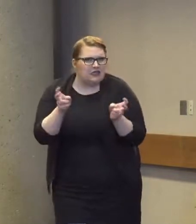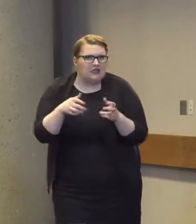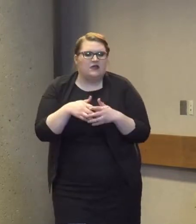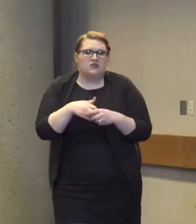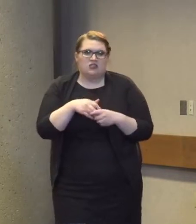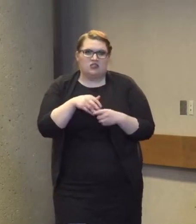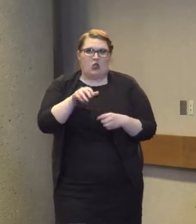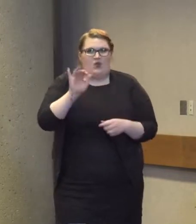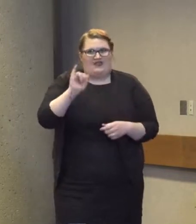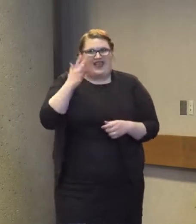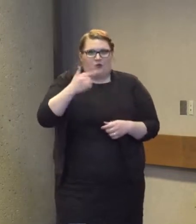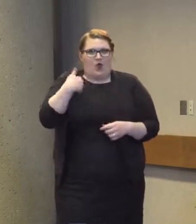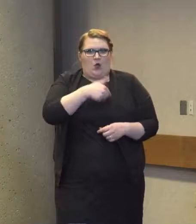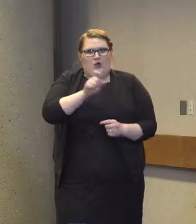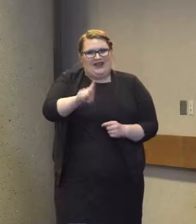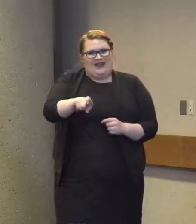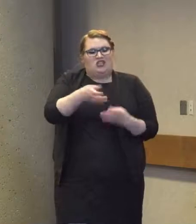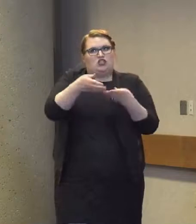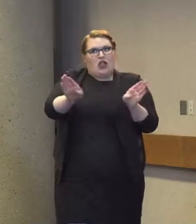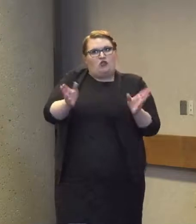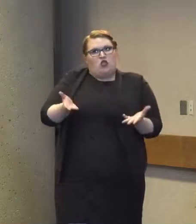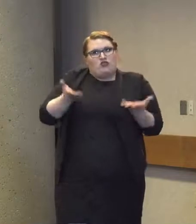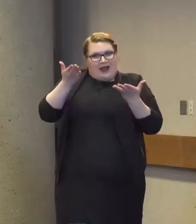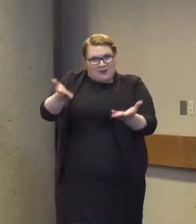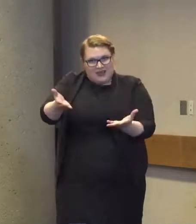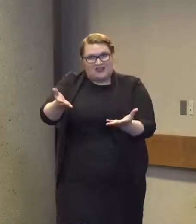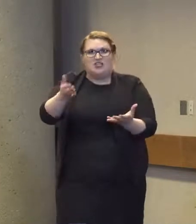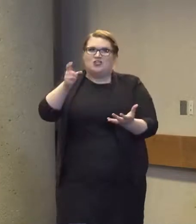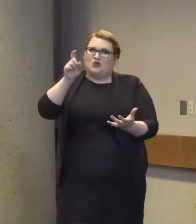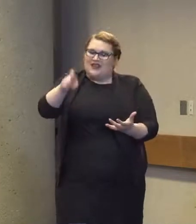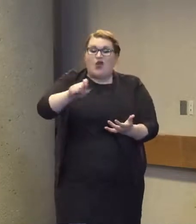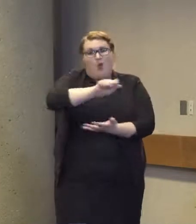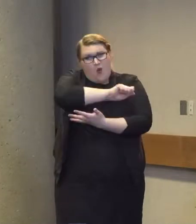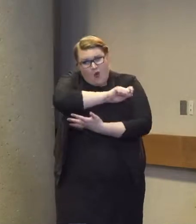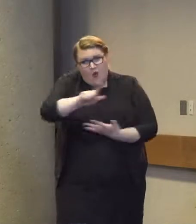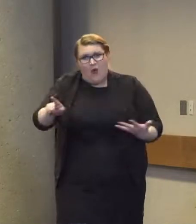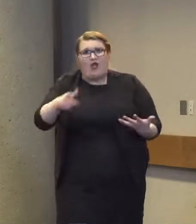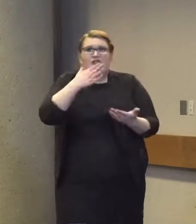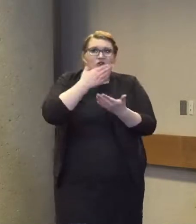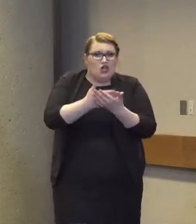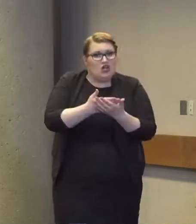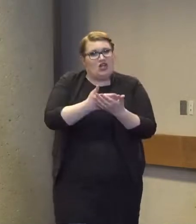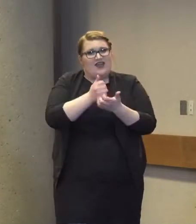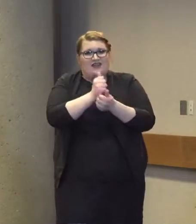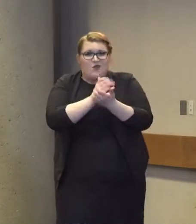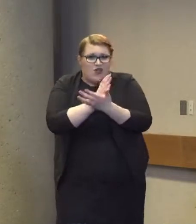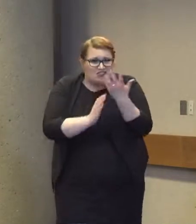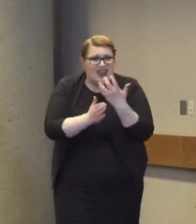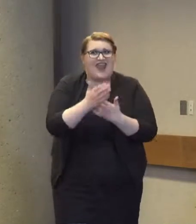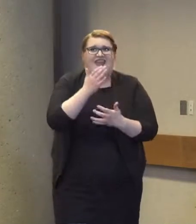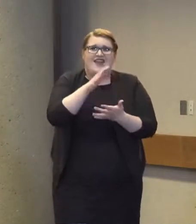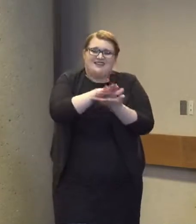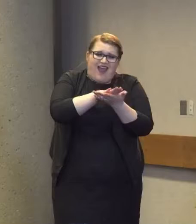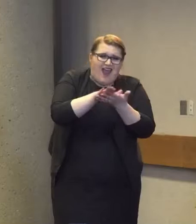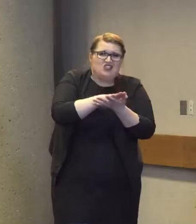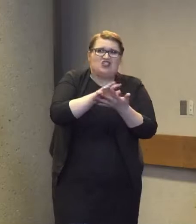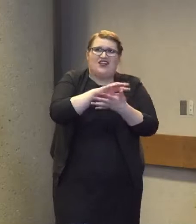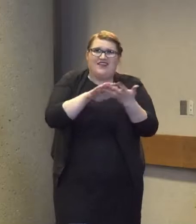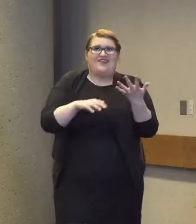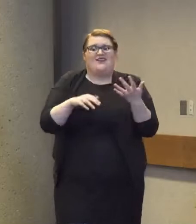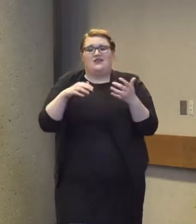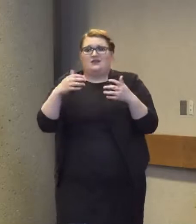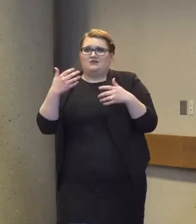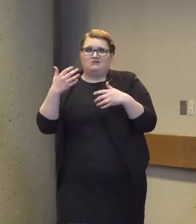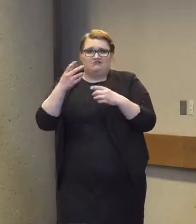why we're giving this general recommendation about good hand hygiene, social distancing, and other things, because we can't know in all